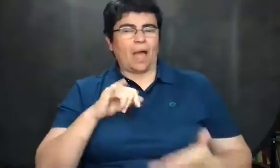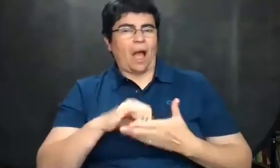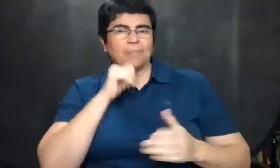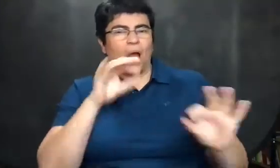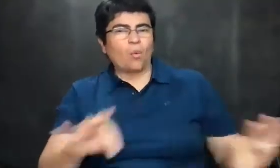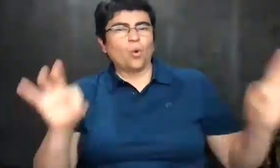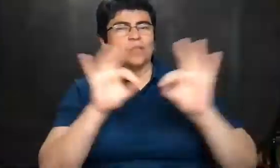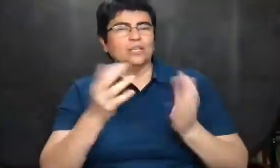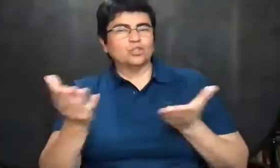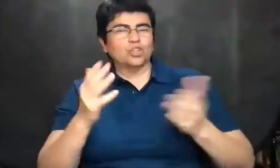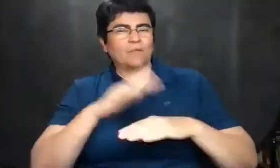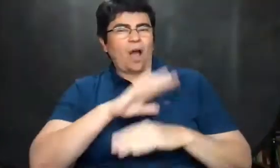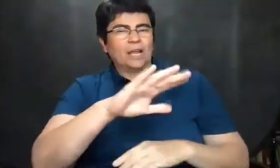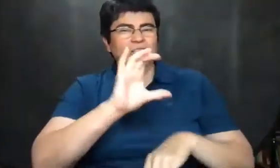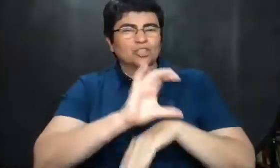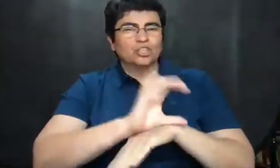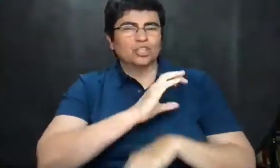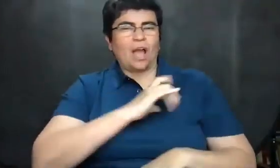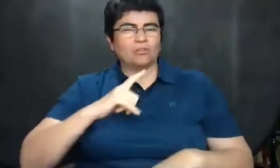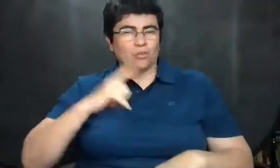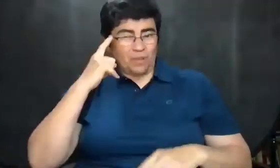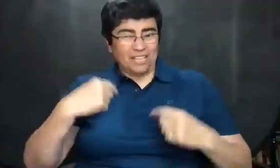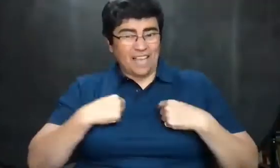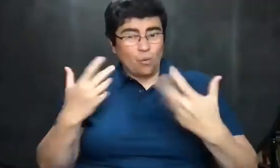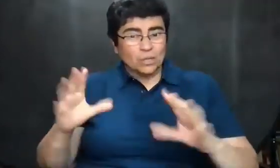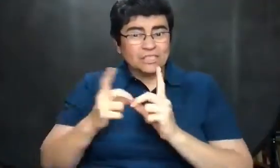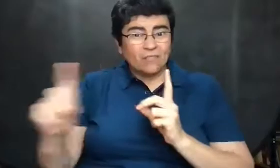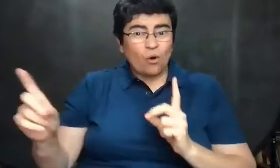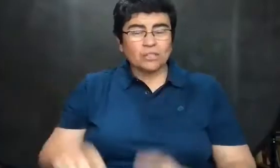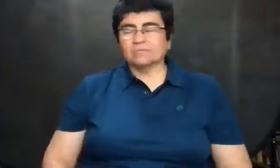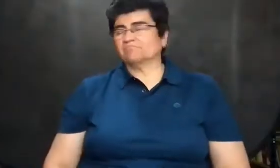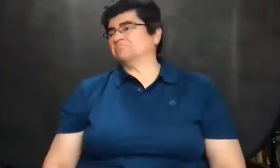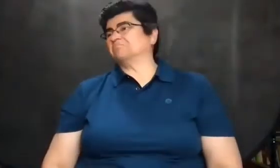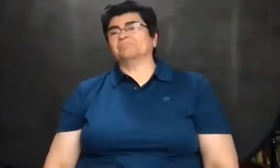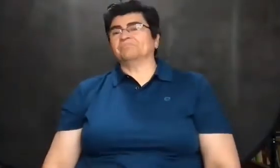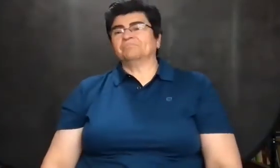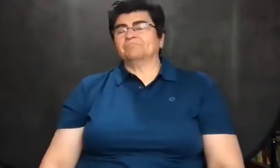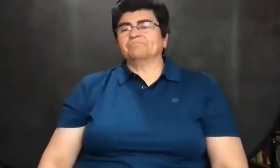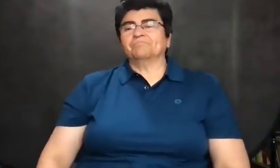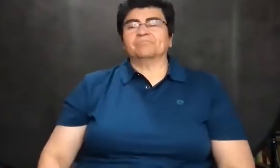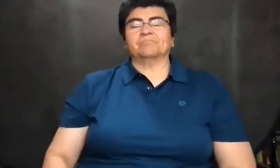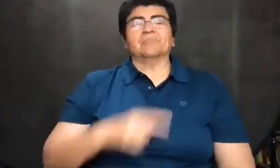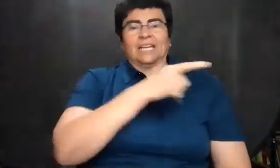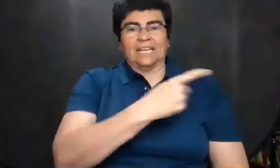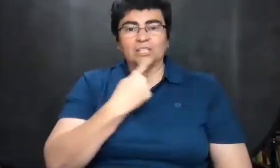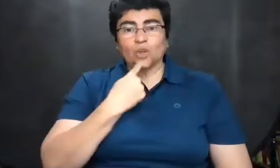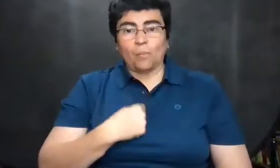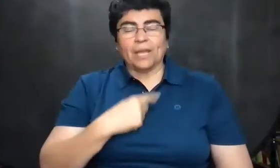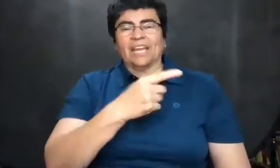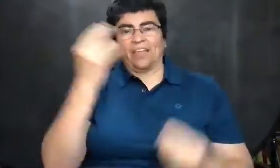his parish council because I was divorced, you know. And he told me that he had thought about that over the years